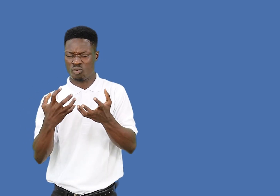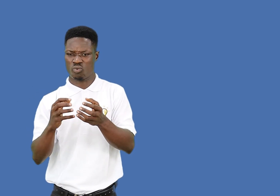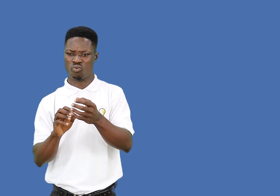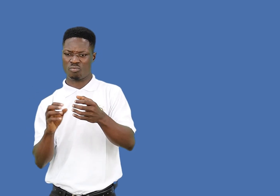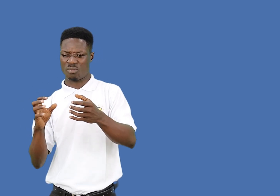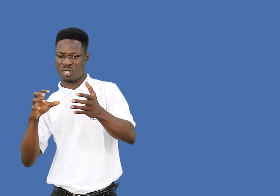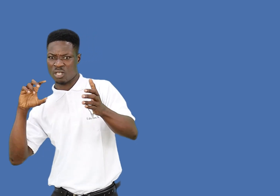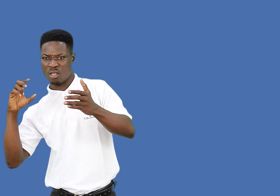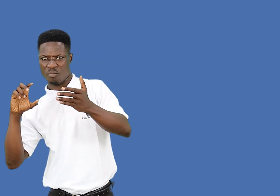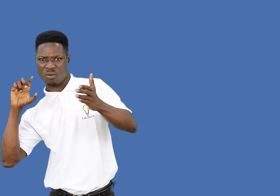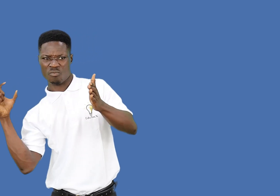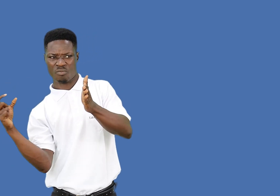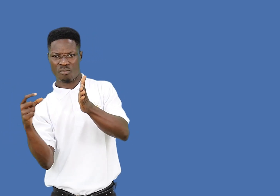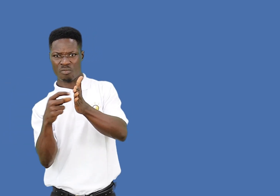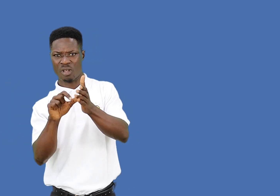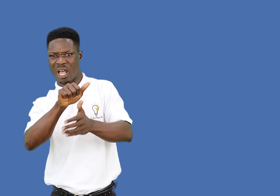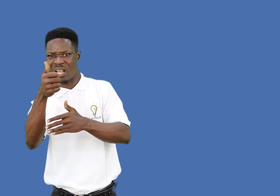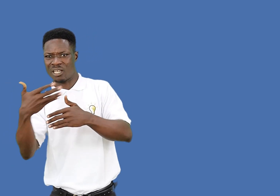It's also responsible for connecting